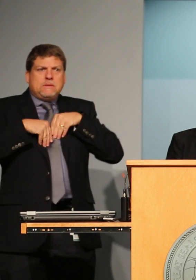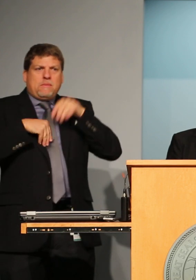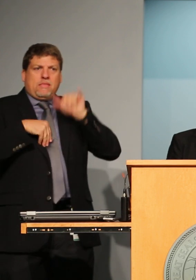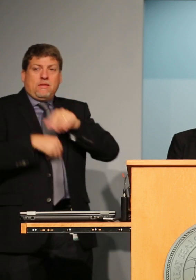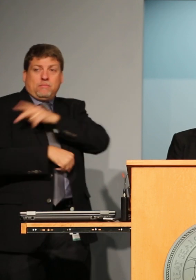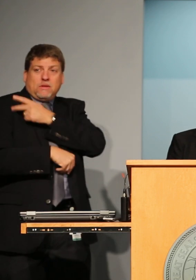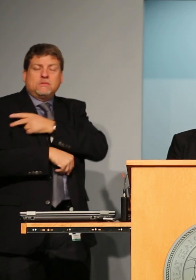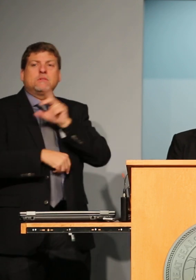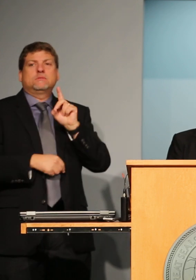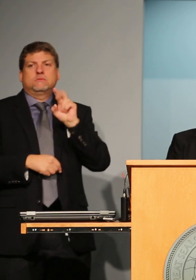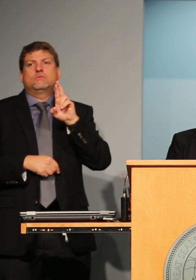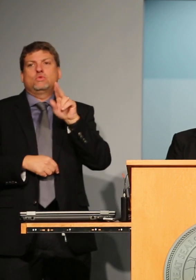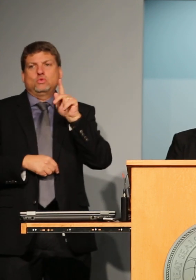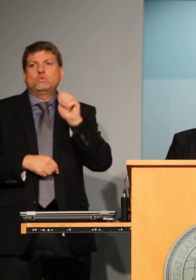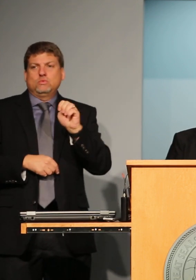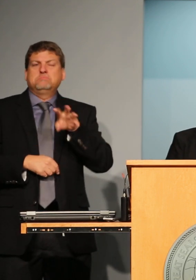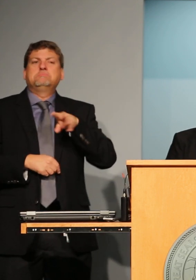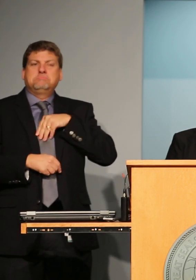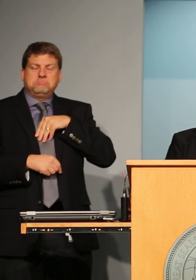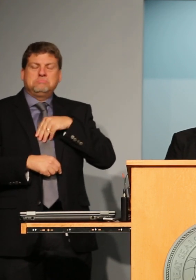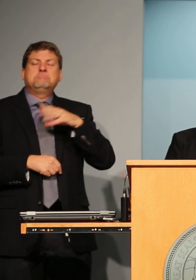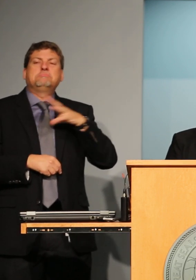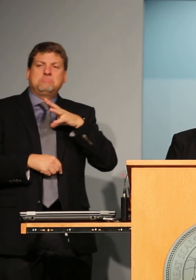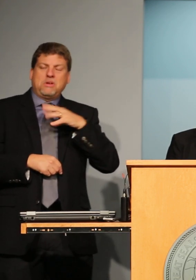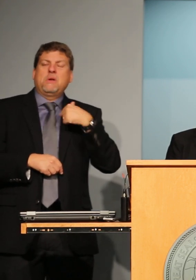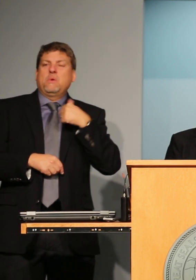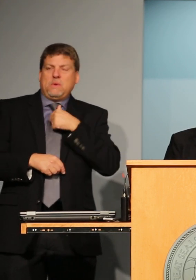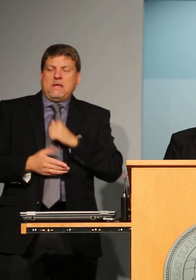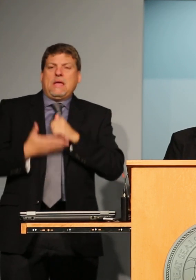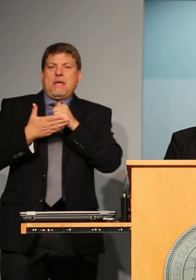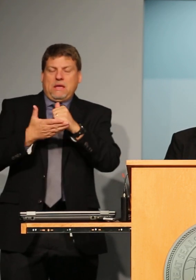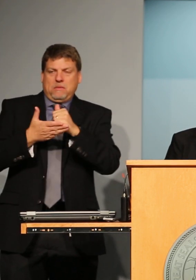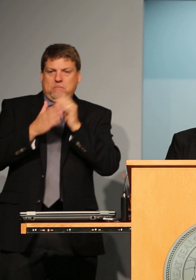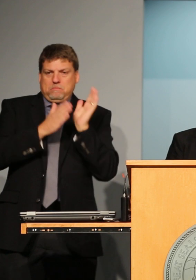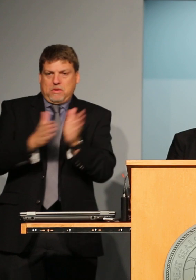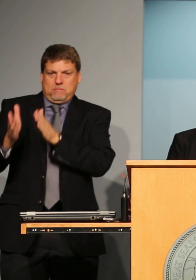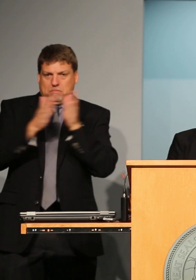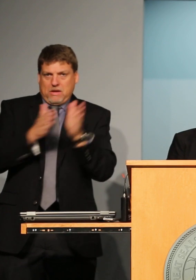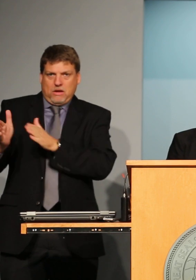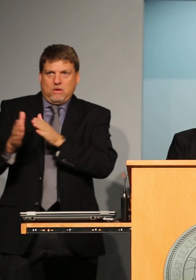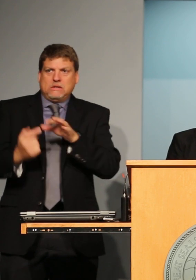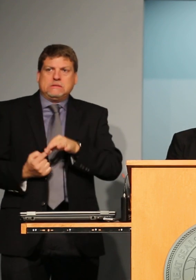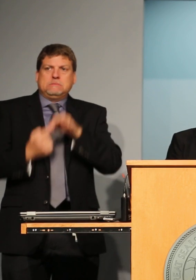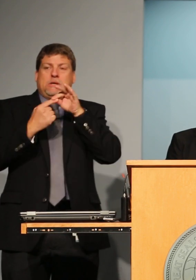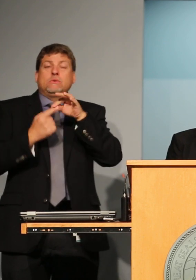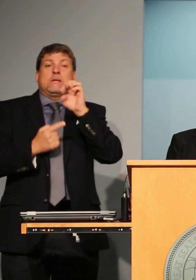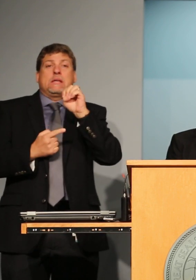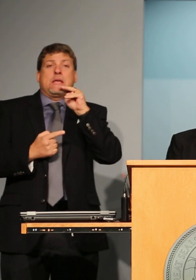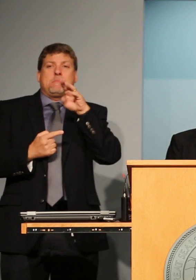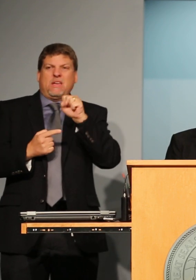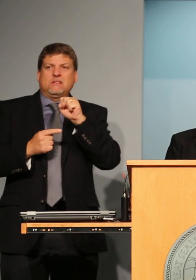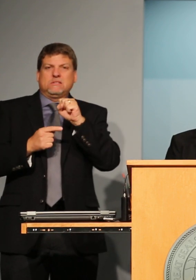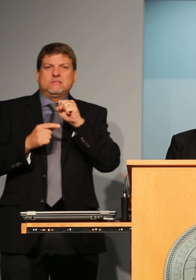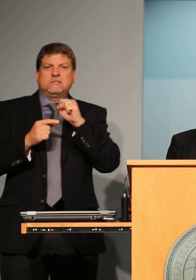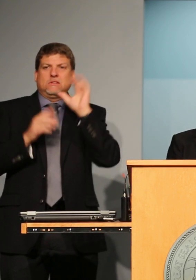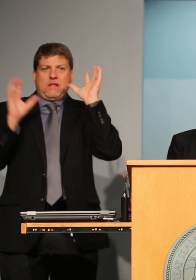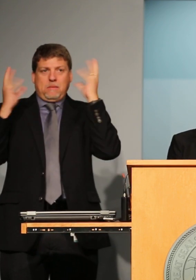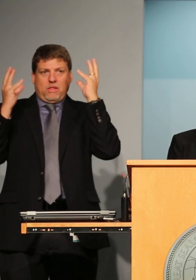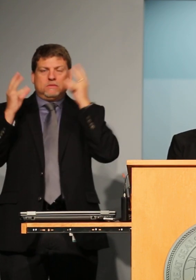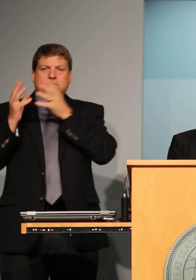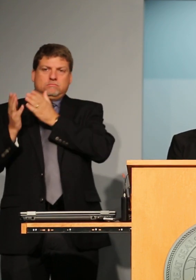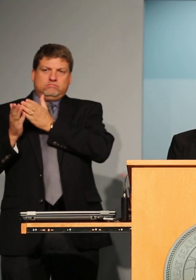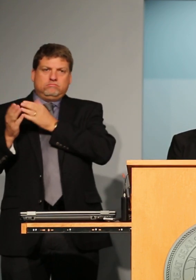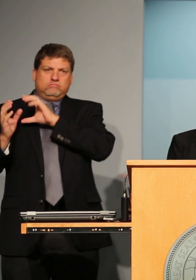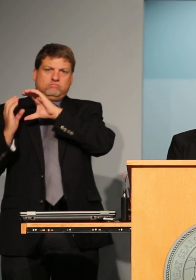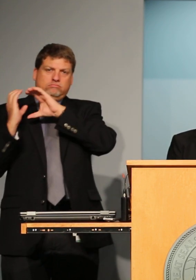the patient was transported via a prepared EMS unit with